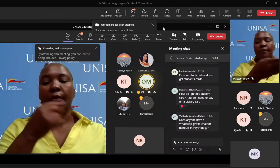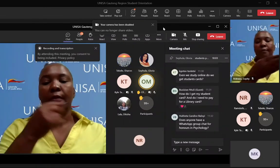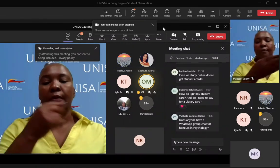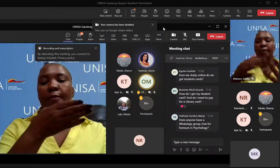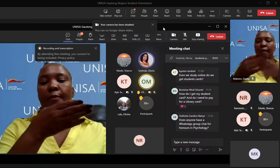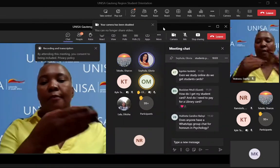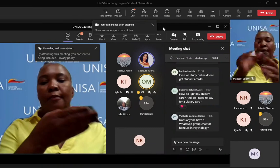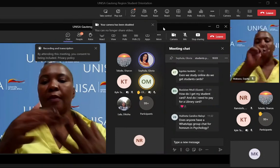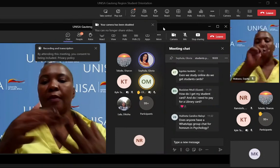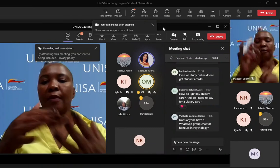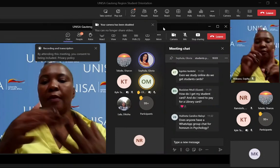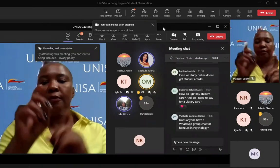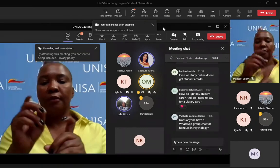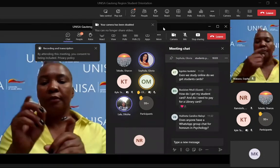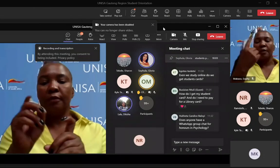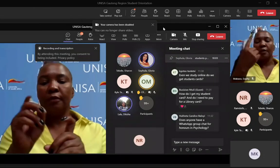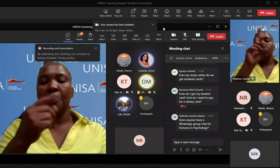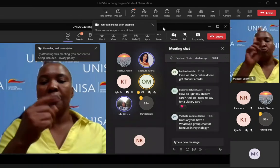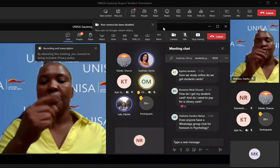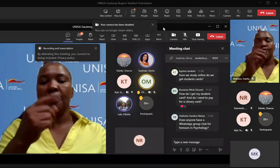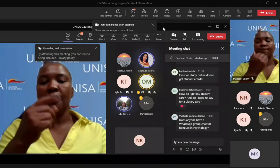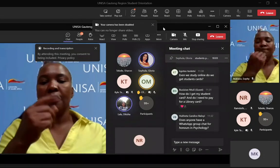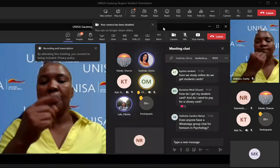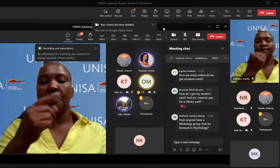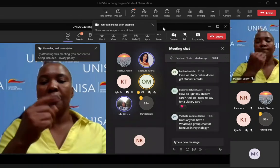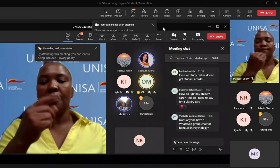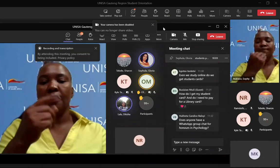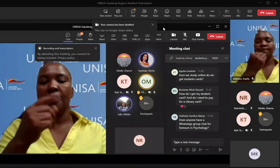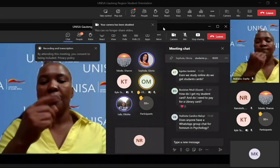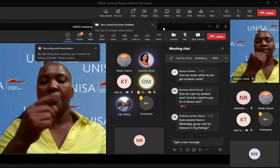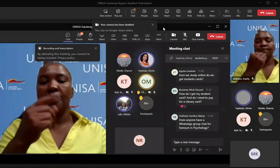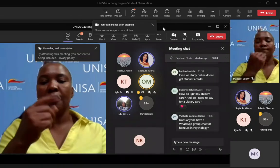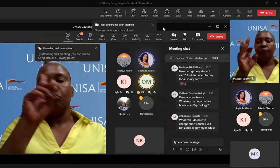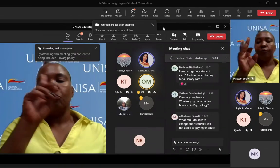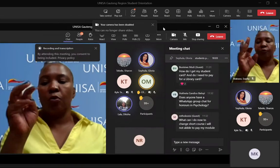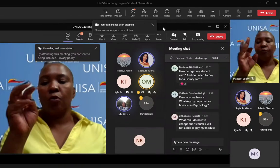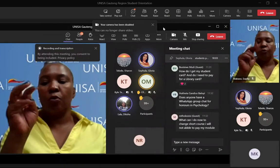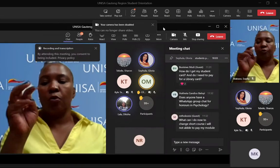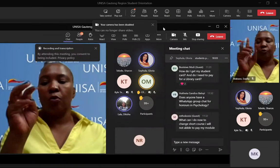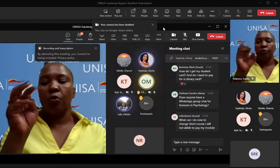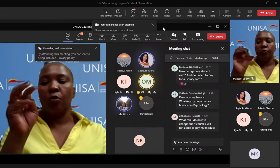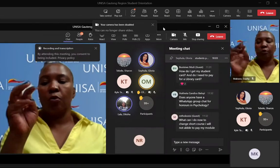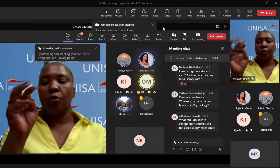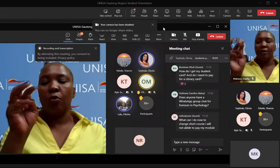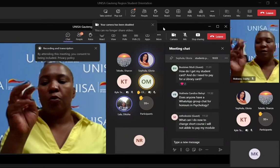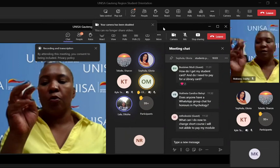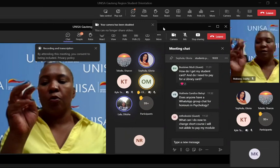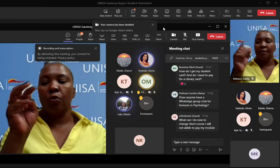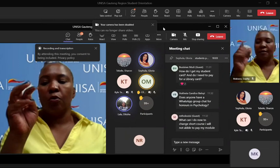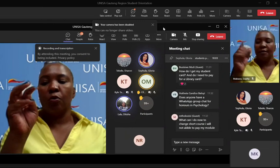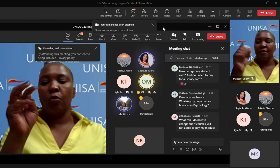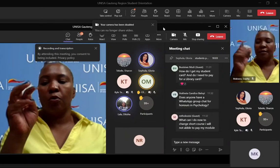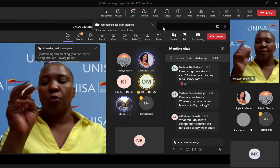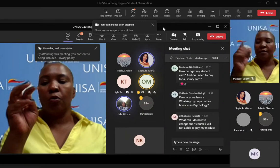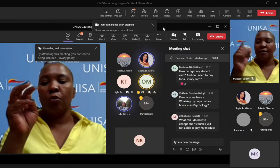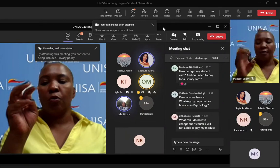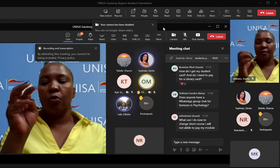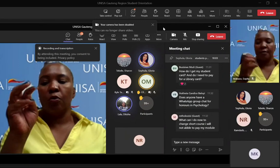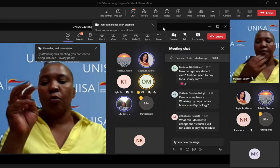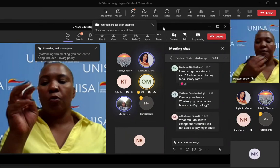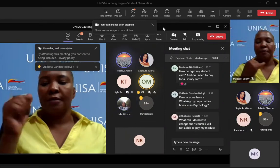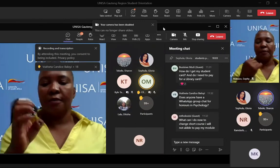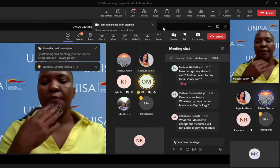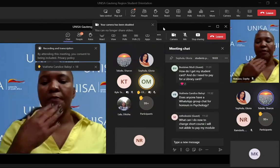yes the first one we have no fundo in Changas all right please